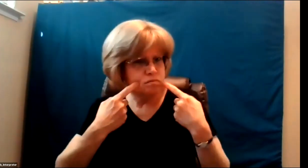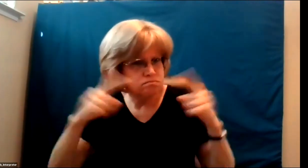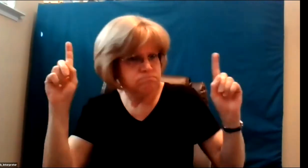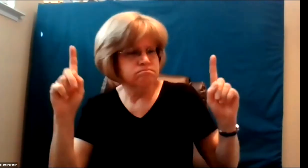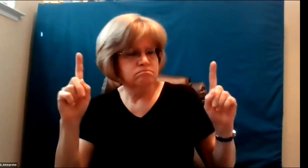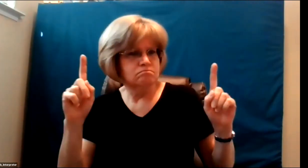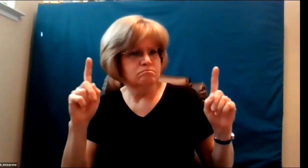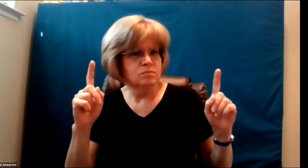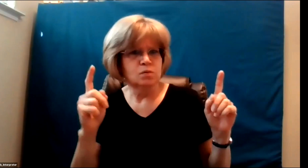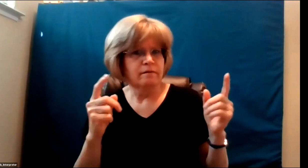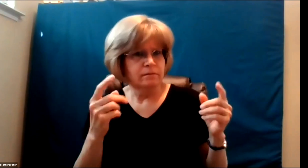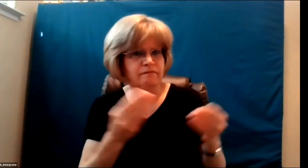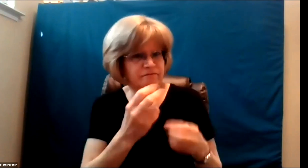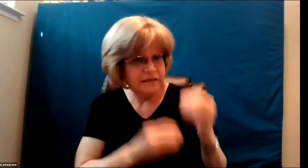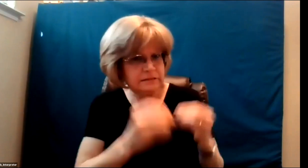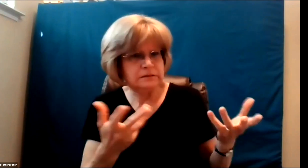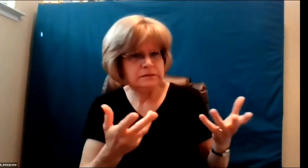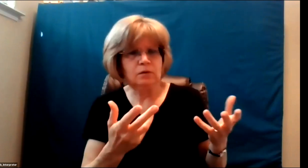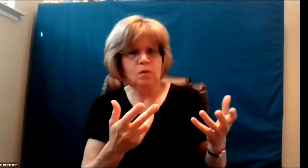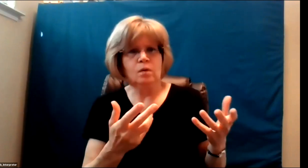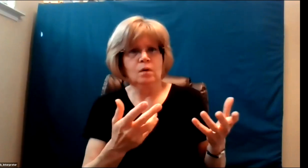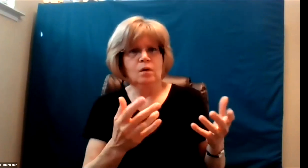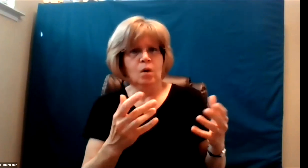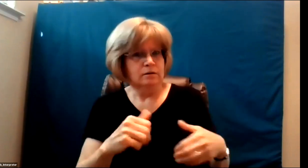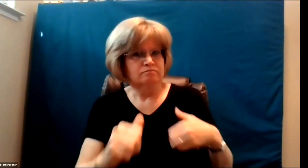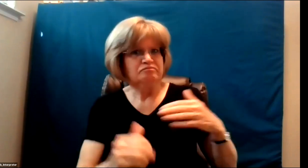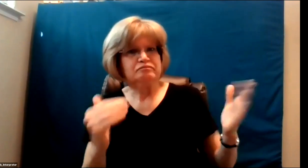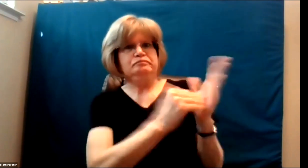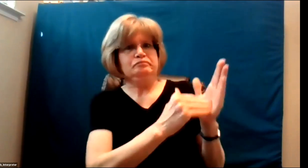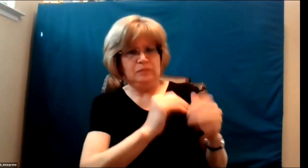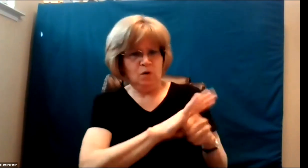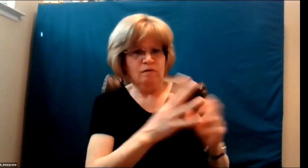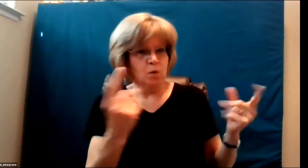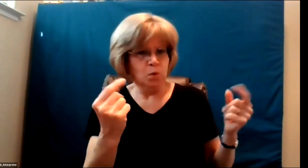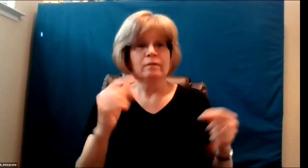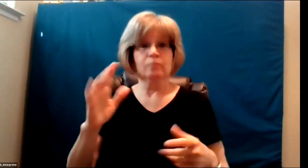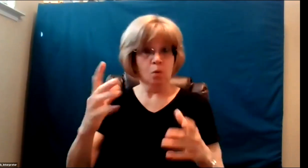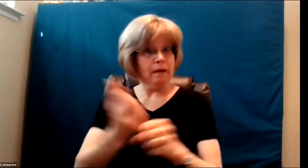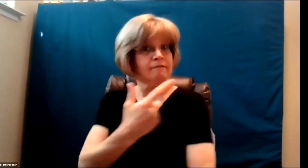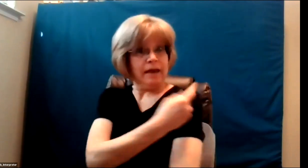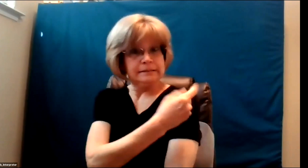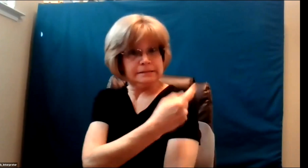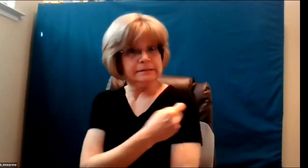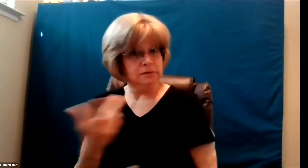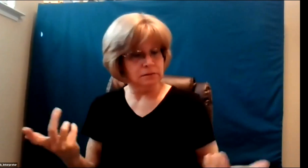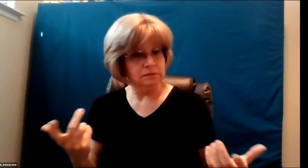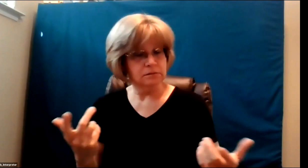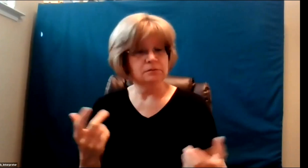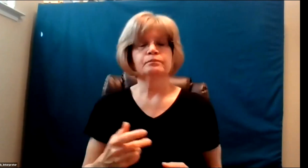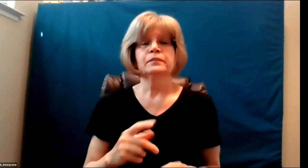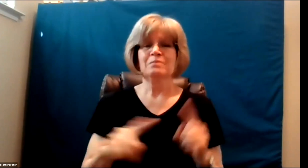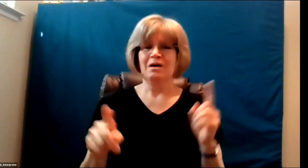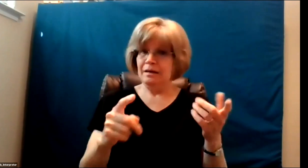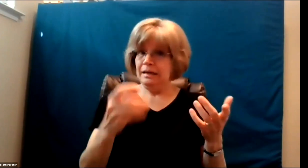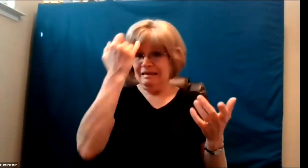got us the vaccine, right? But even without completely knowing why, it is answers to the what and